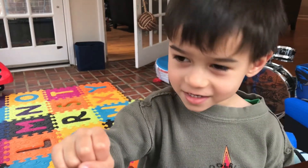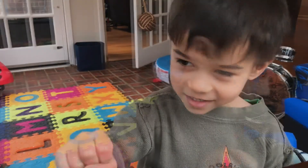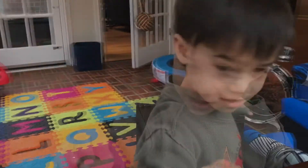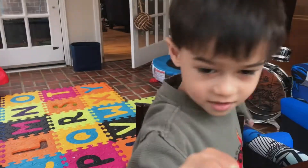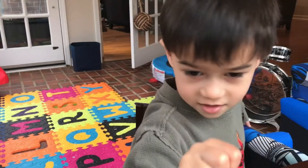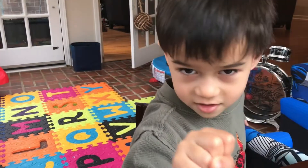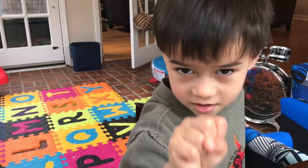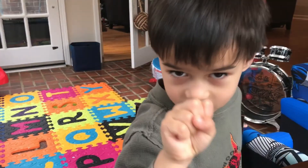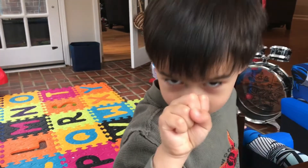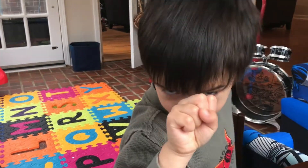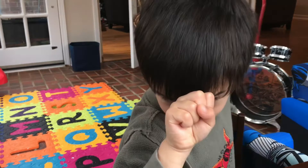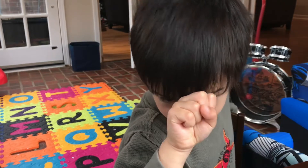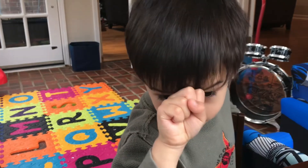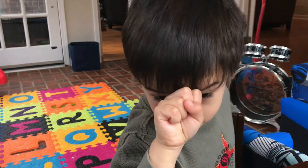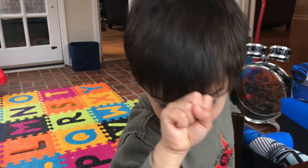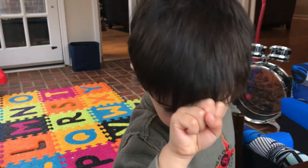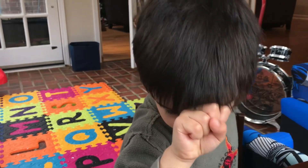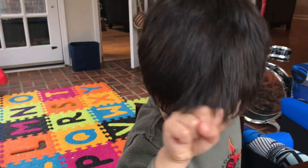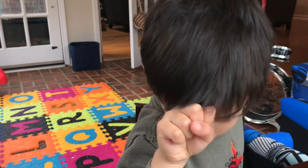What's next to S?